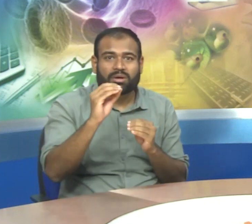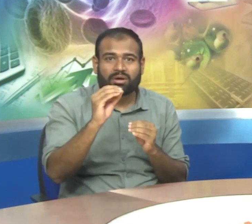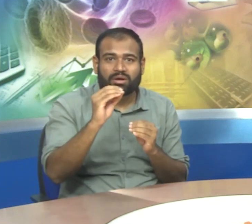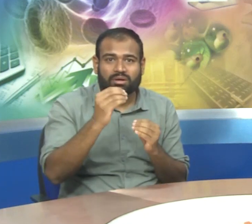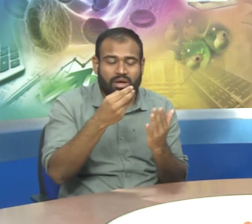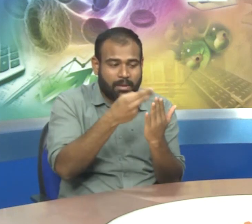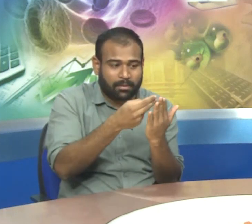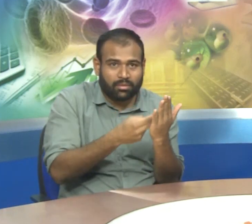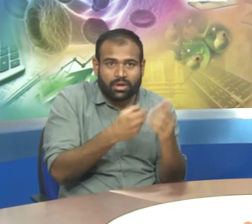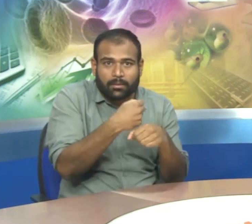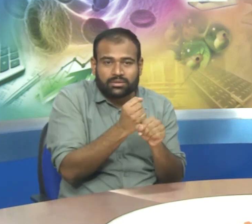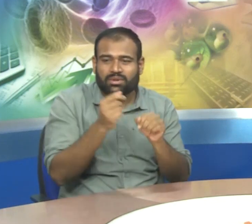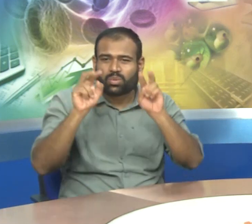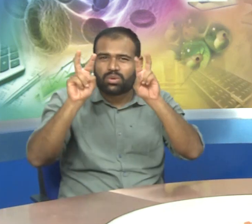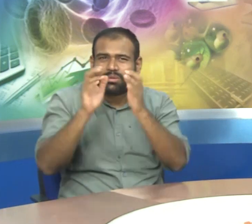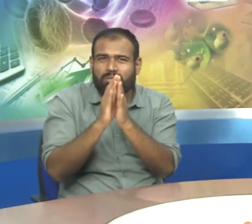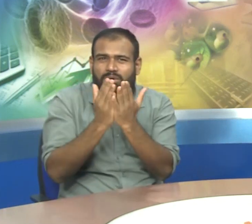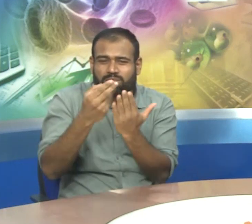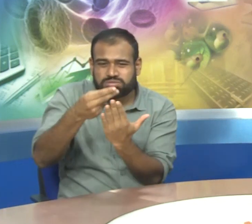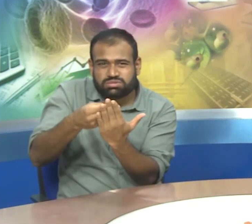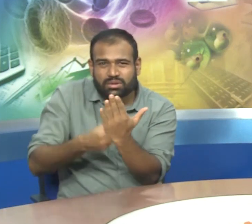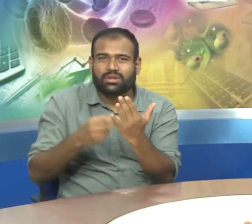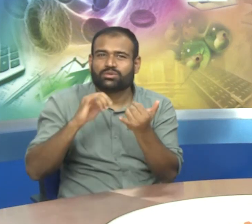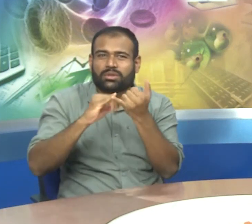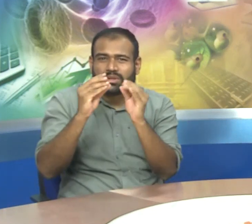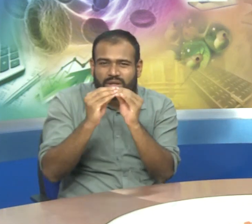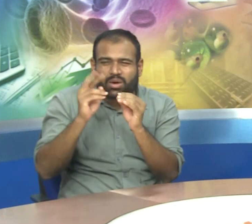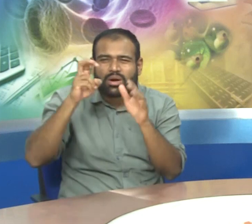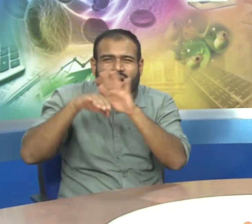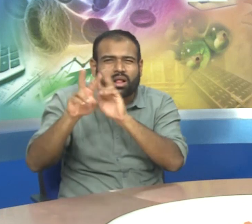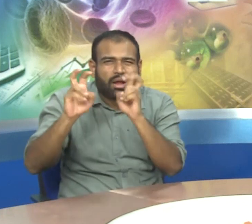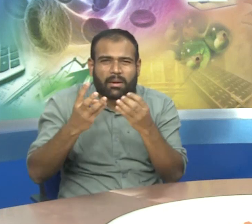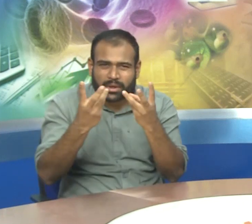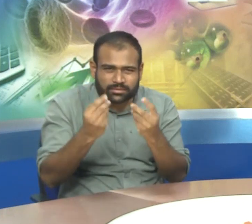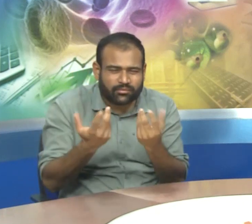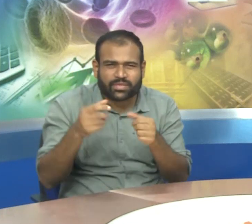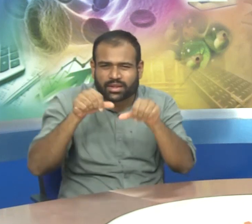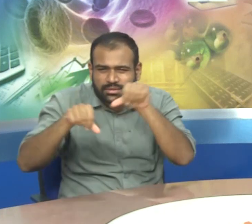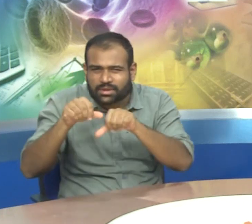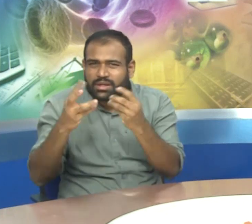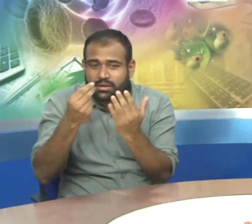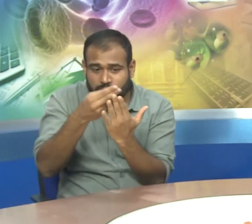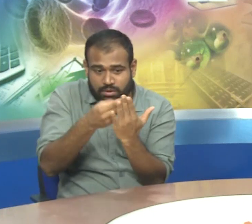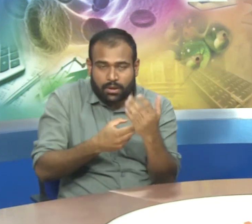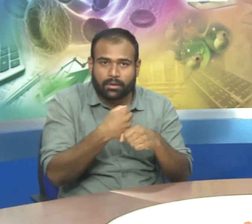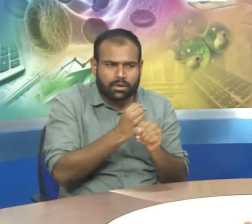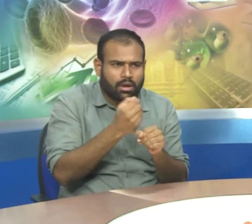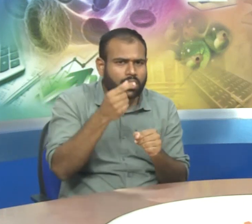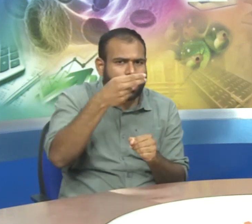And also, with the help of ICT and use of computers in libraries, it raised the demand for